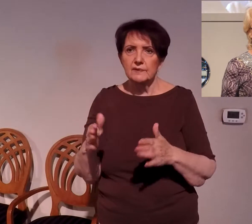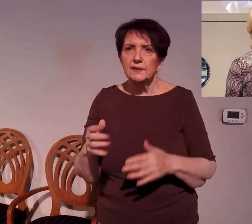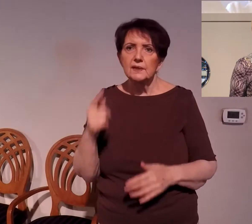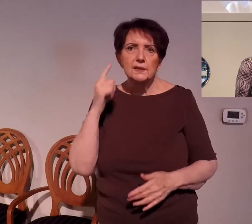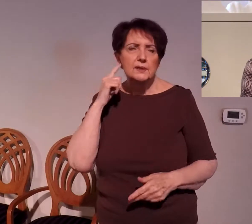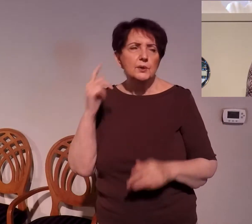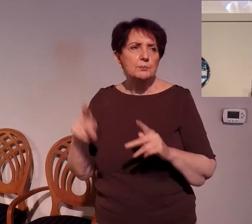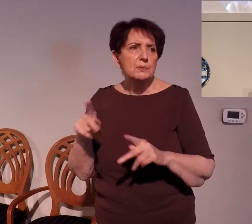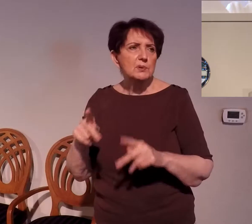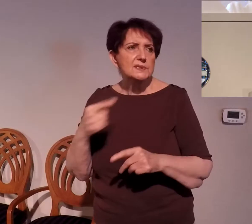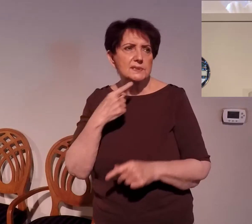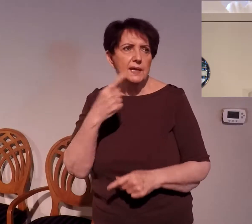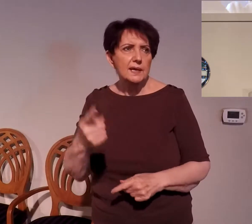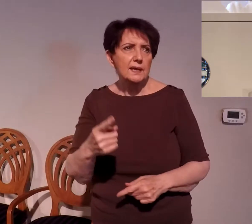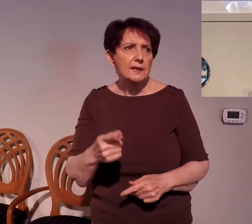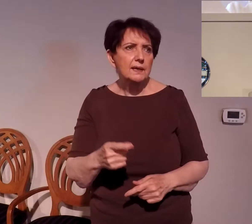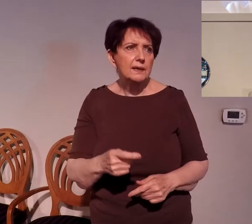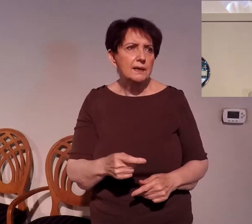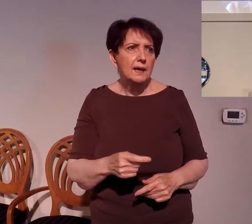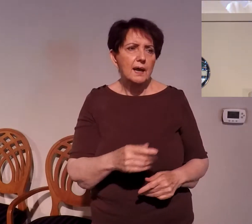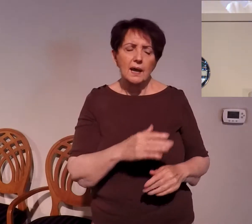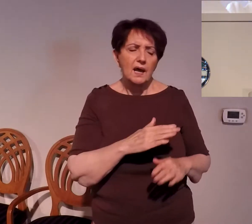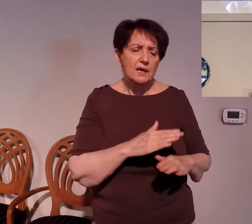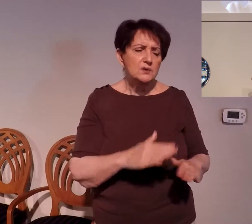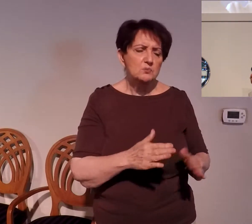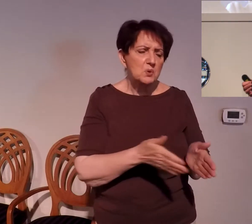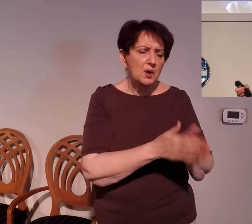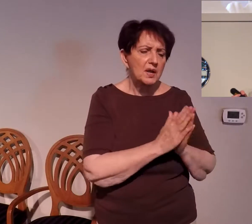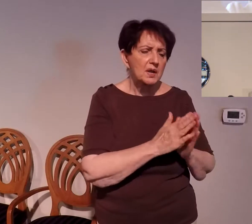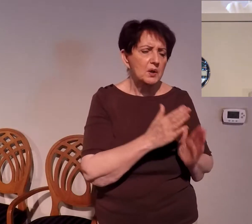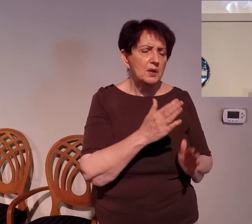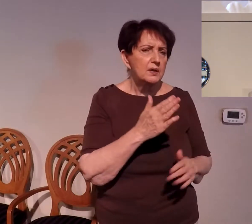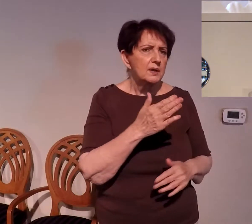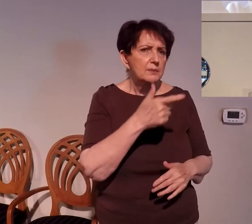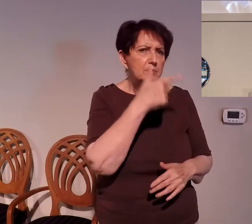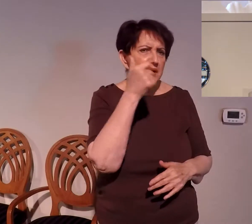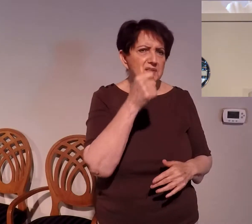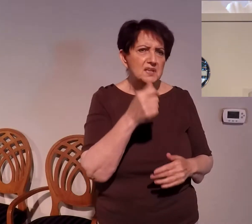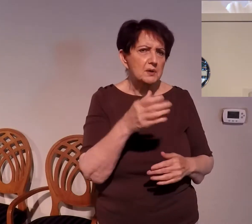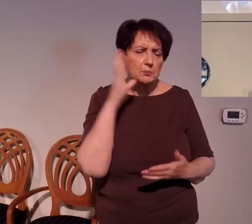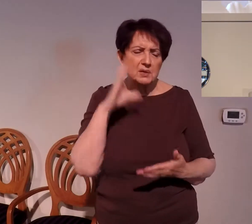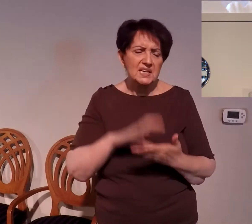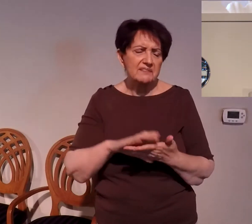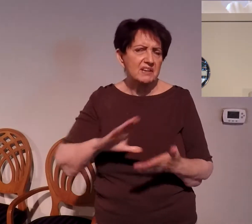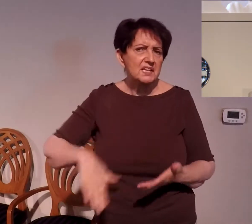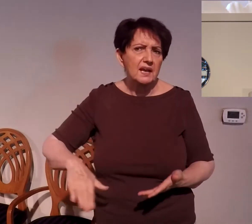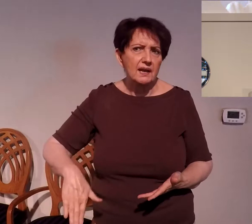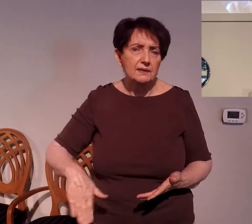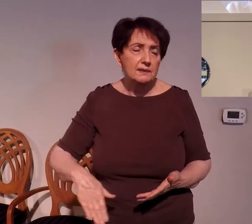is, well, I don't do spiritual mind treatment because I don't believe it yet. Well, that is the whole point.